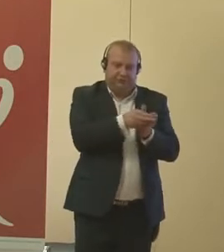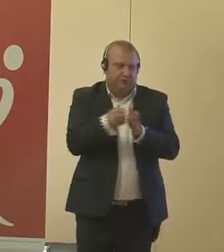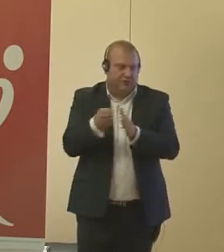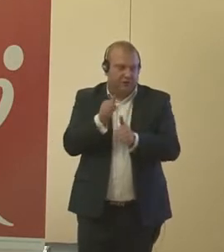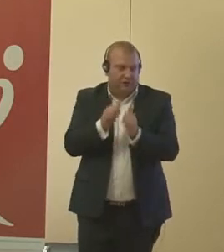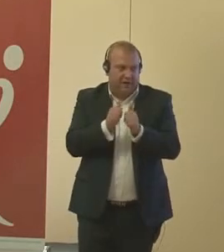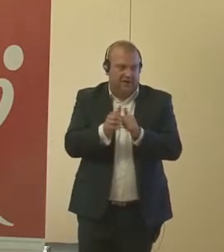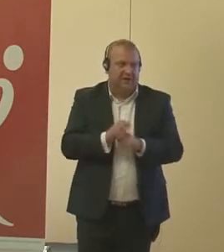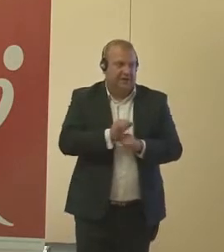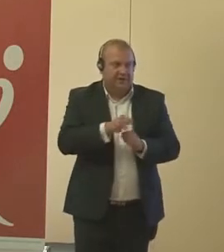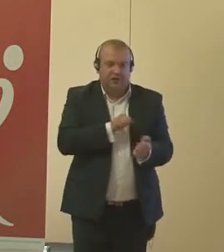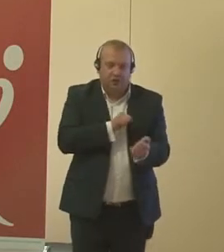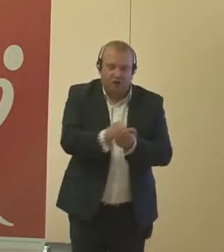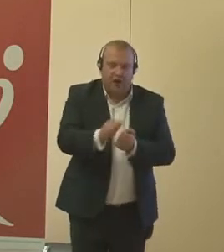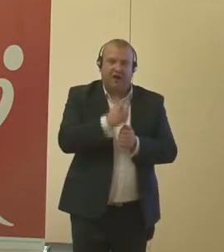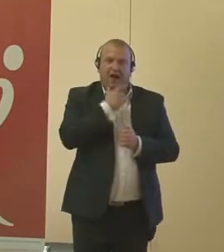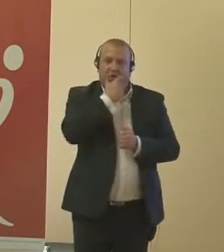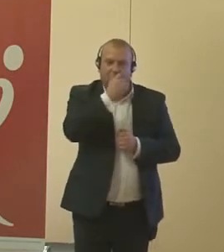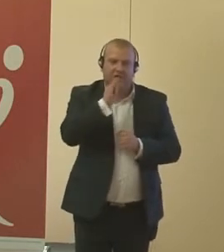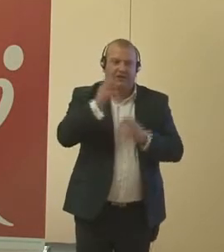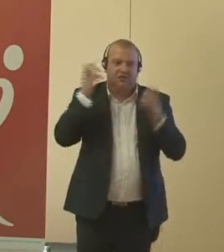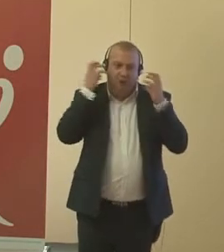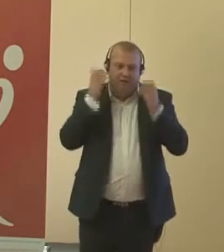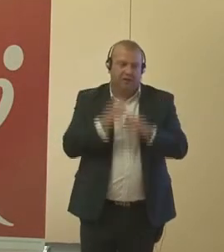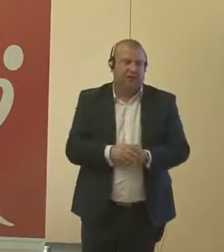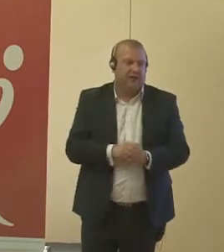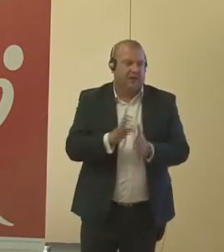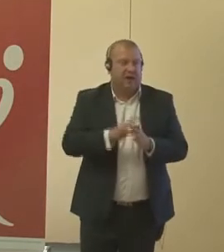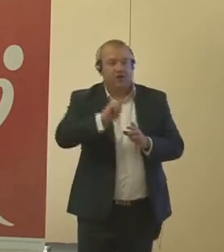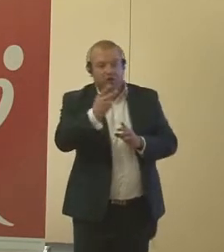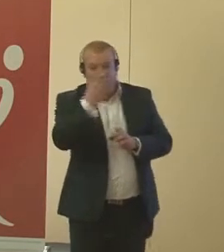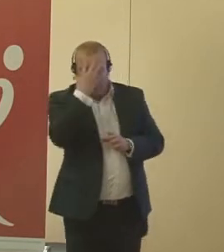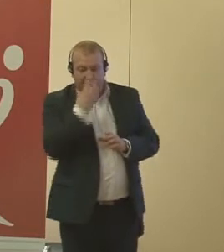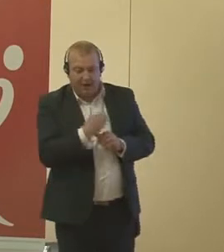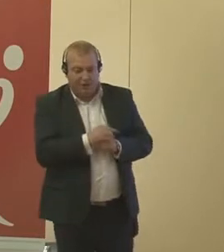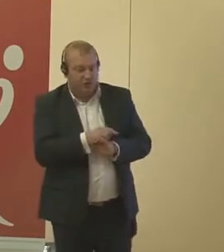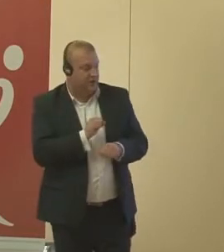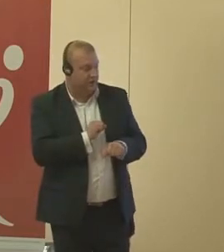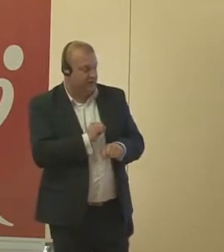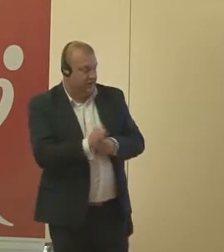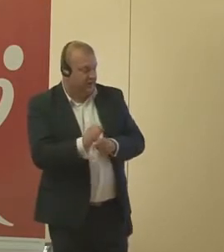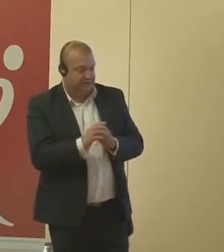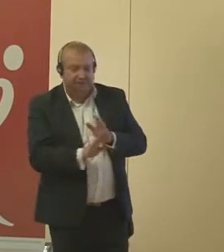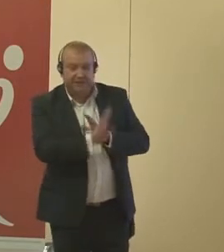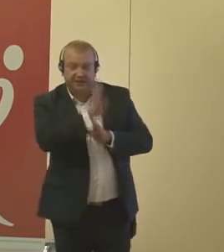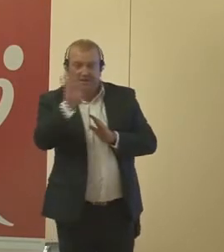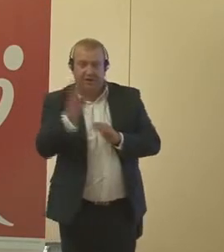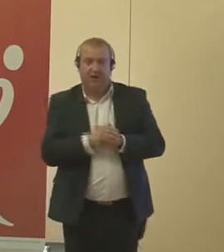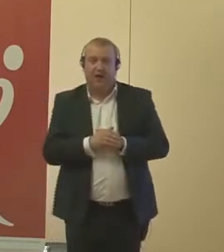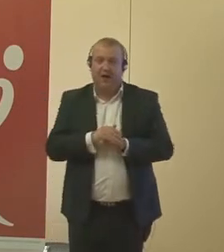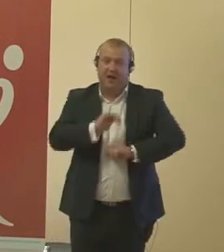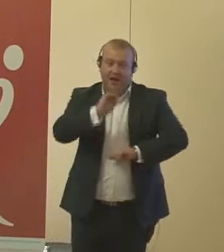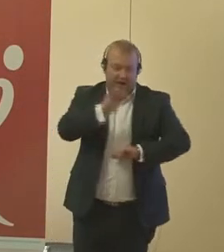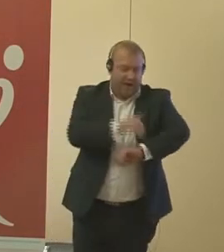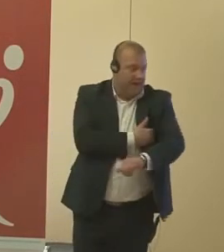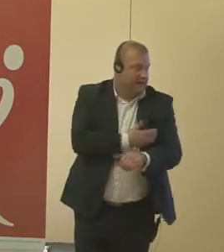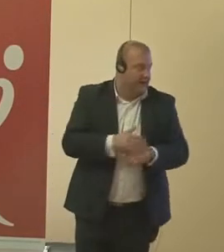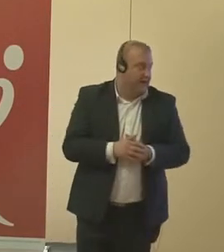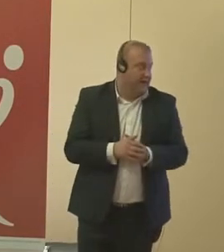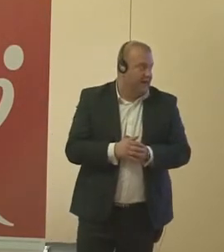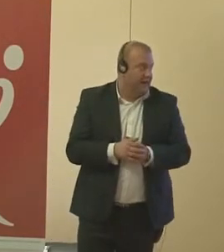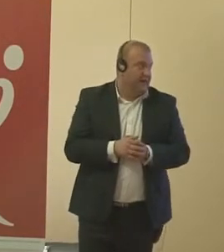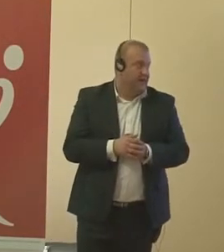scanner printer, which is also used to link. So at home, the young person has a computer, webcam, printer scanner and headset,